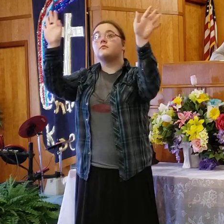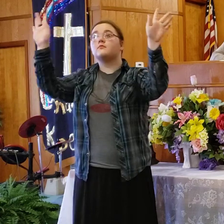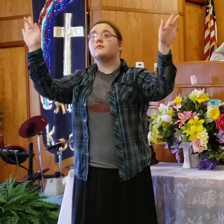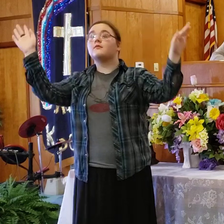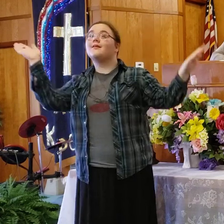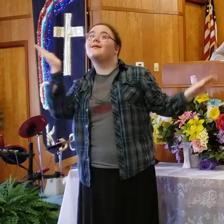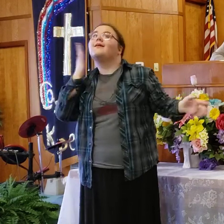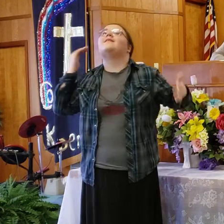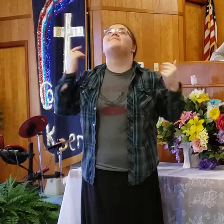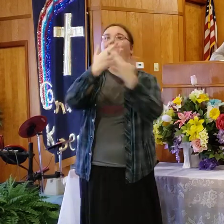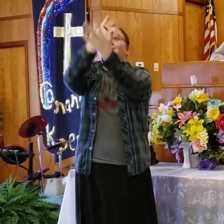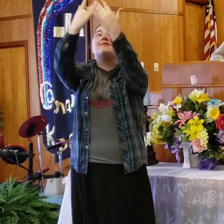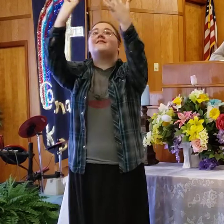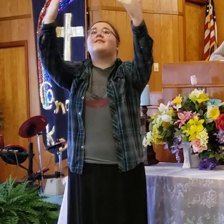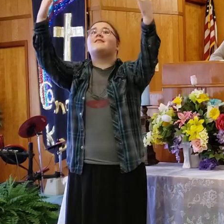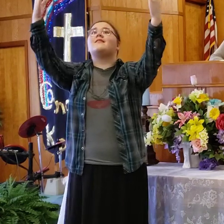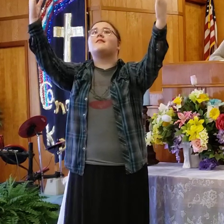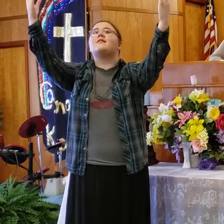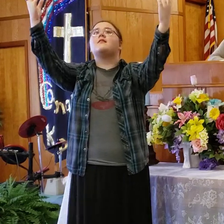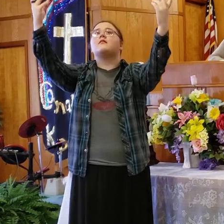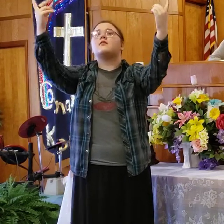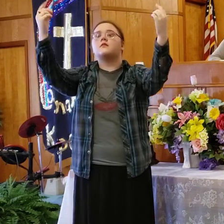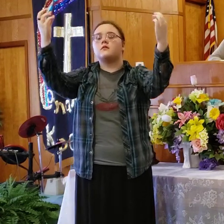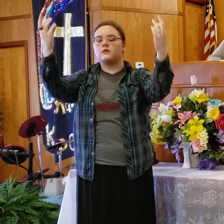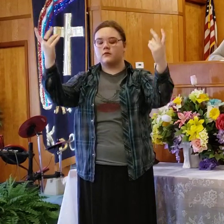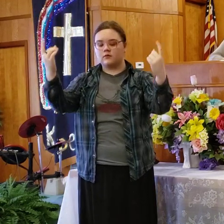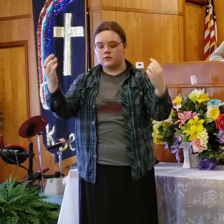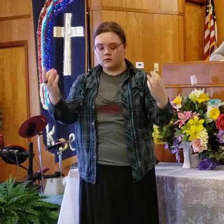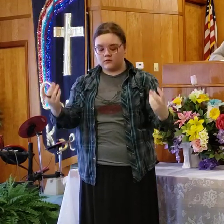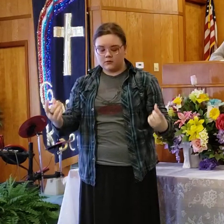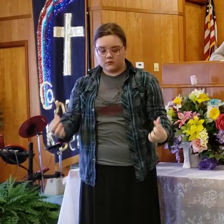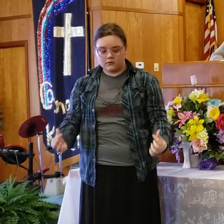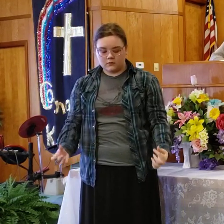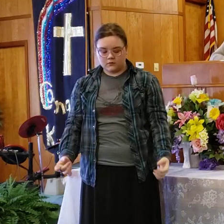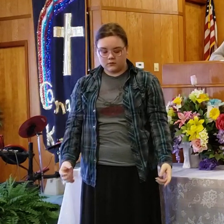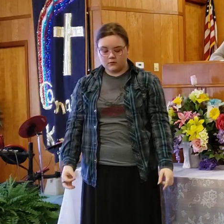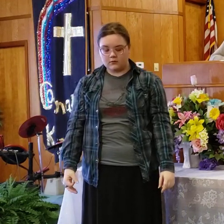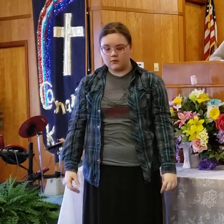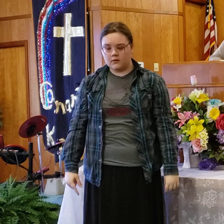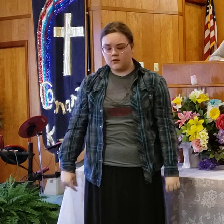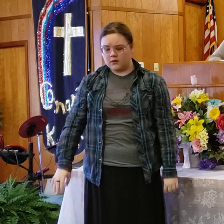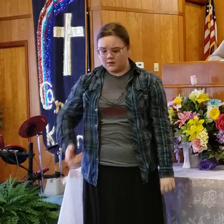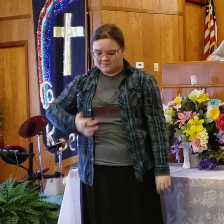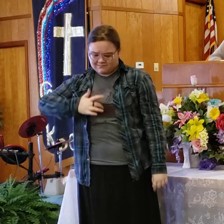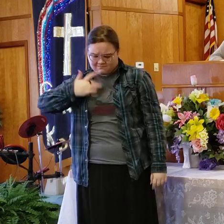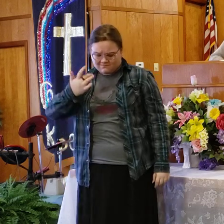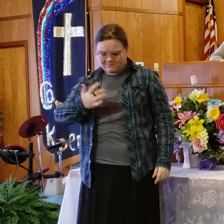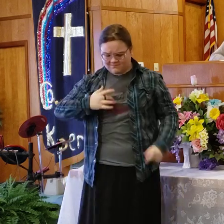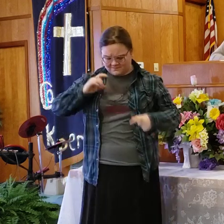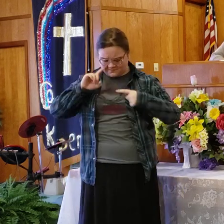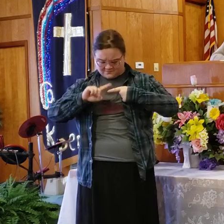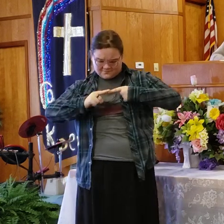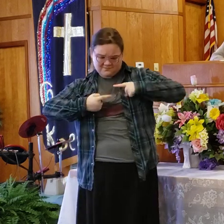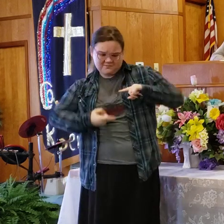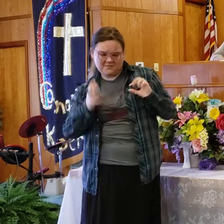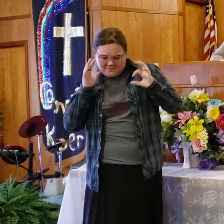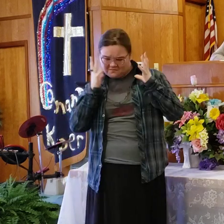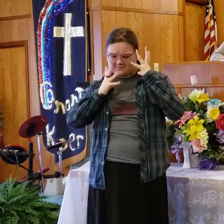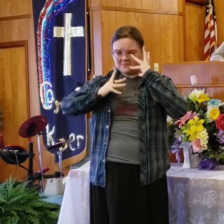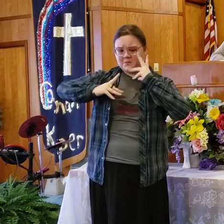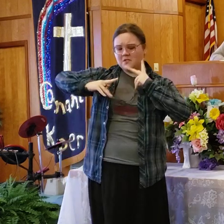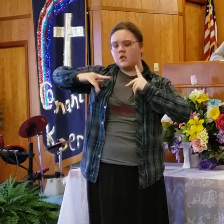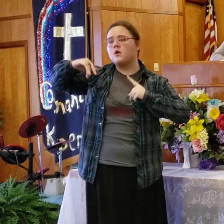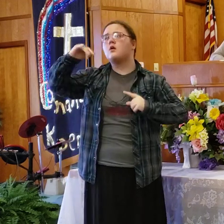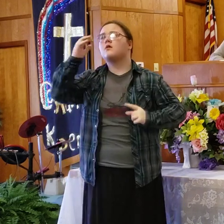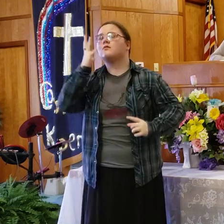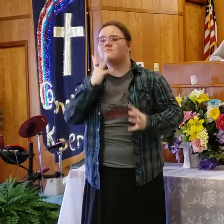future, I'll picture it, slowly fade away. When the tears of pain and